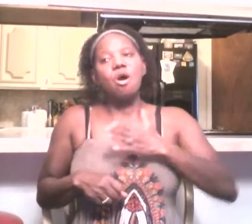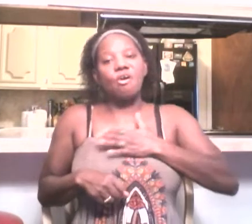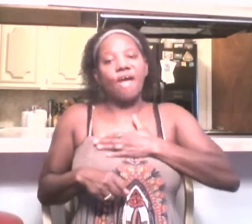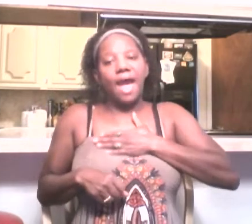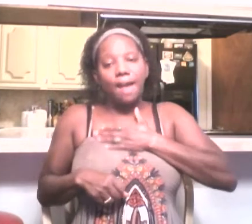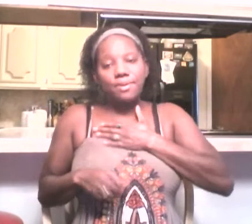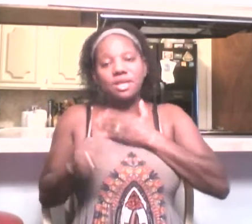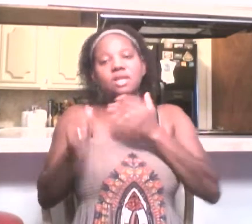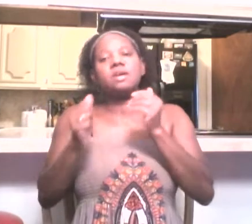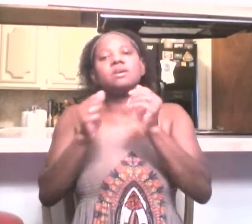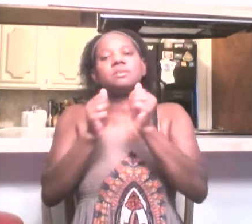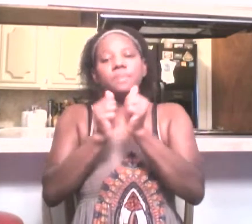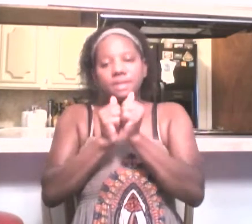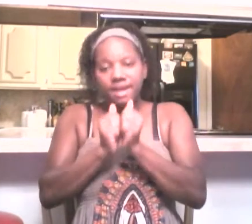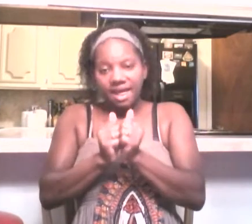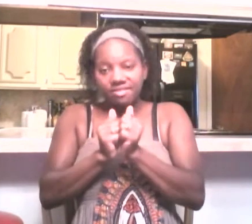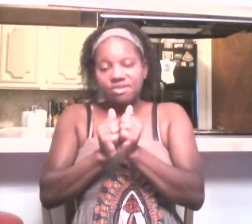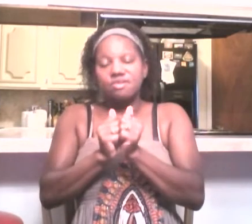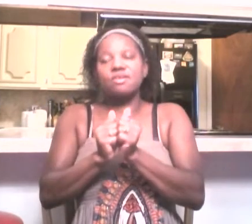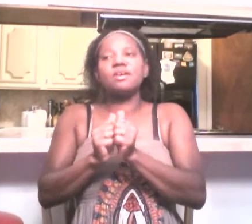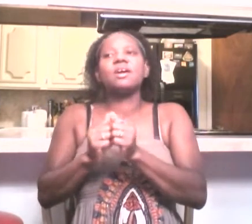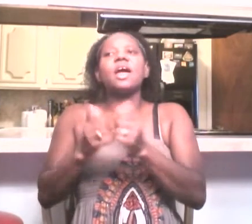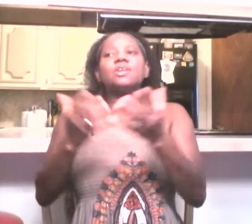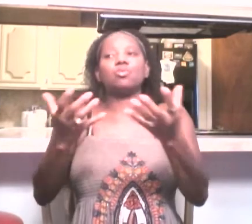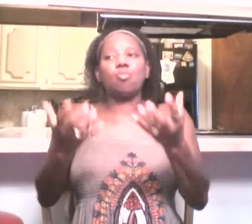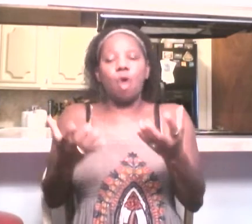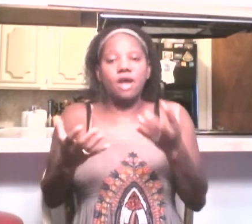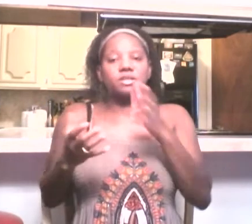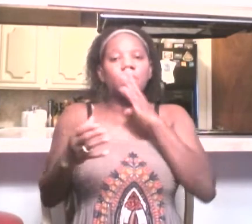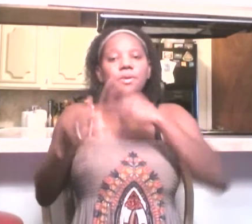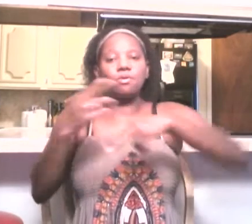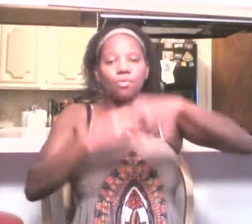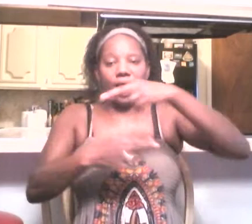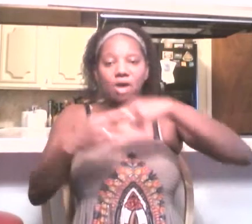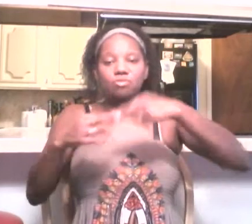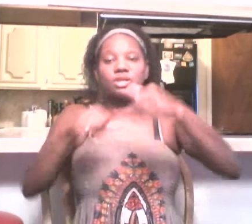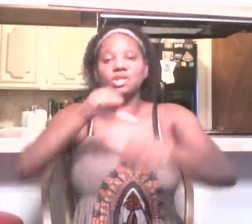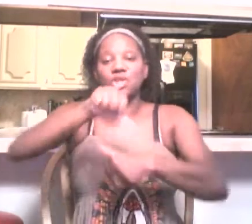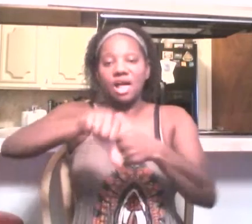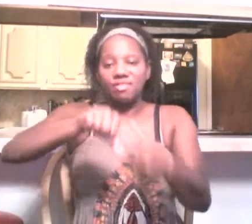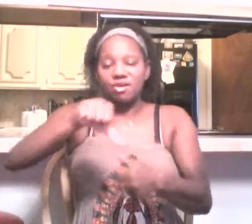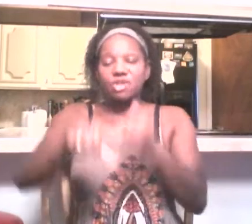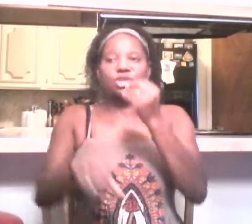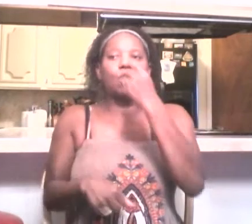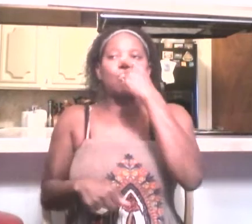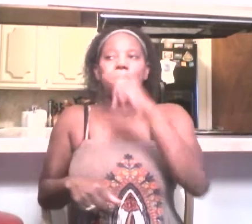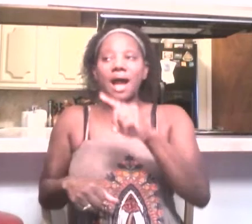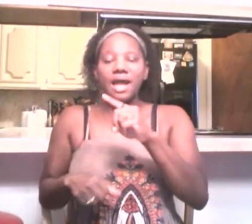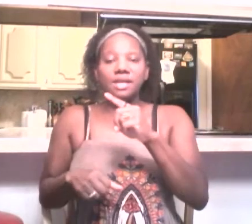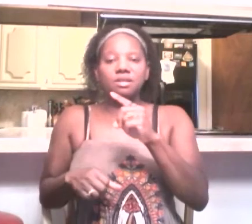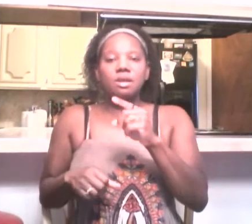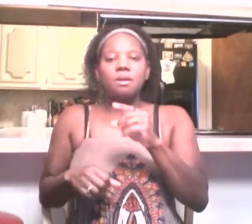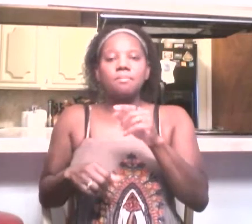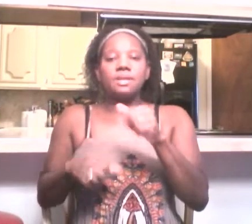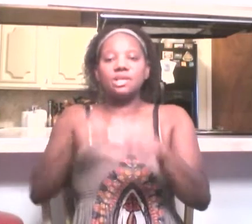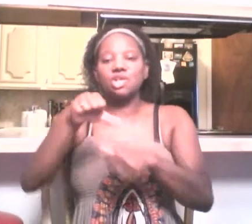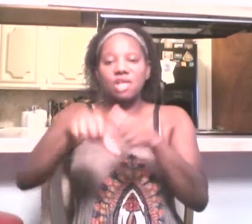are happy to be together and you want to be around each other and you don't mind being each